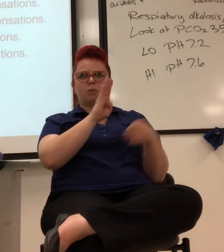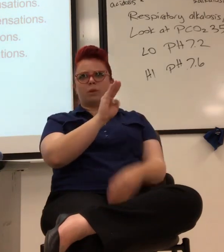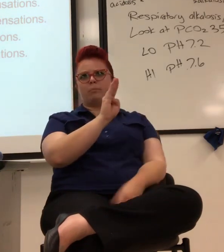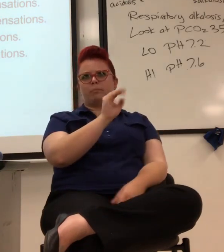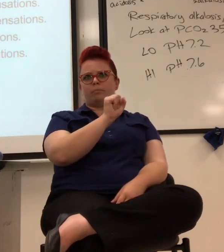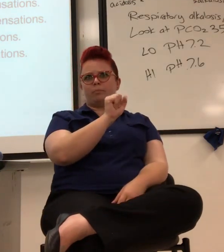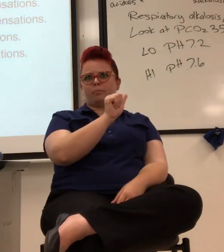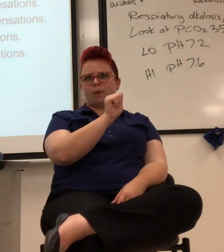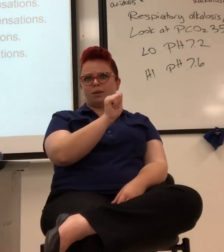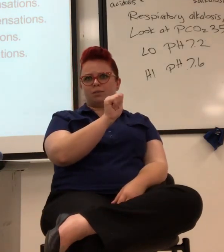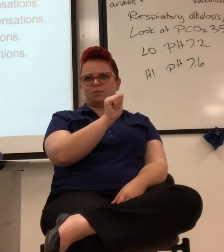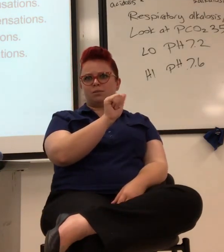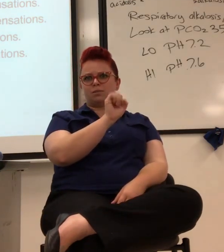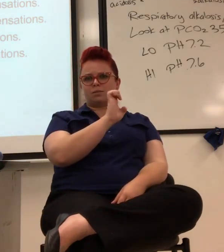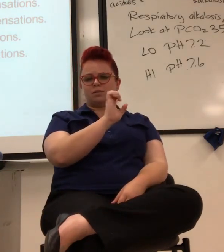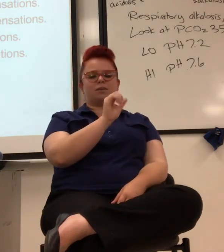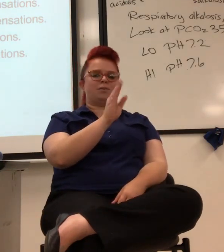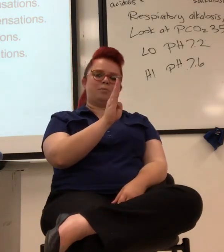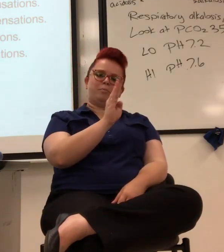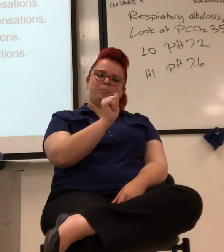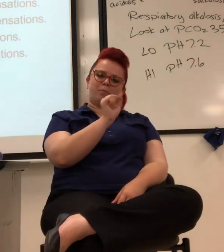And 28.